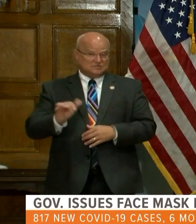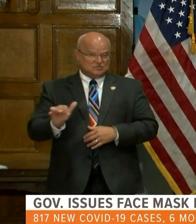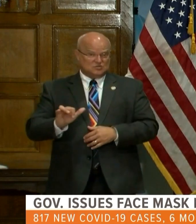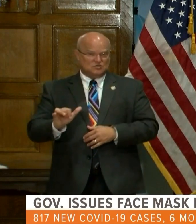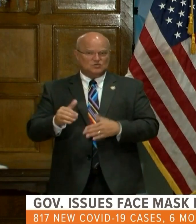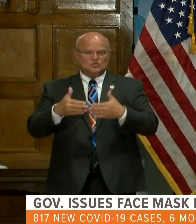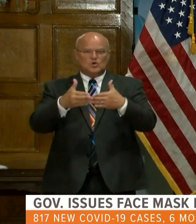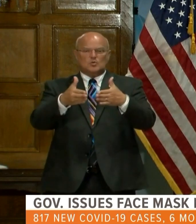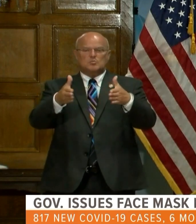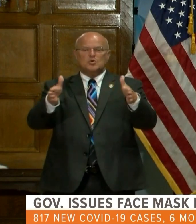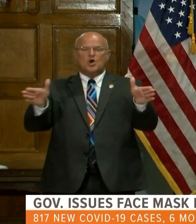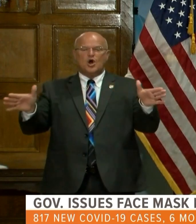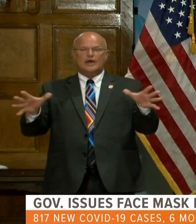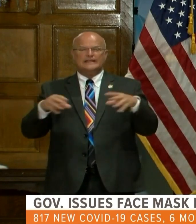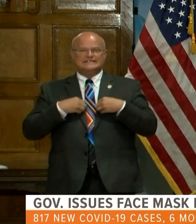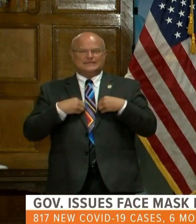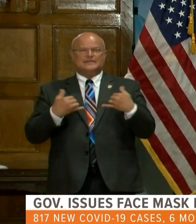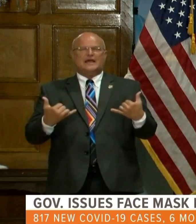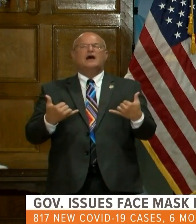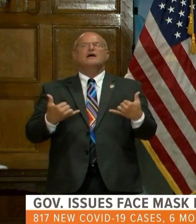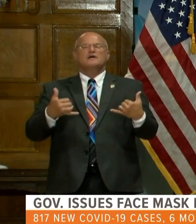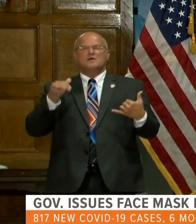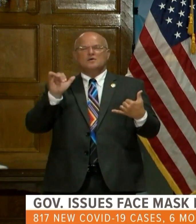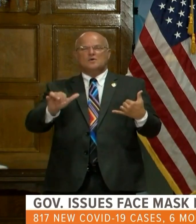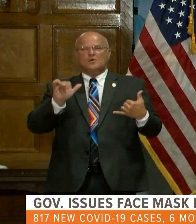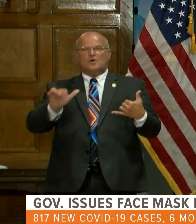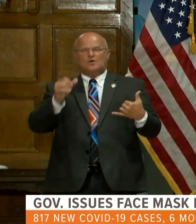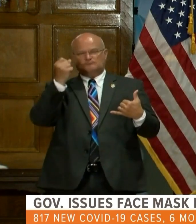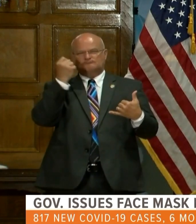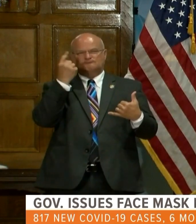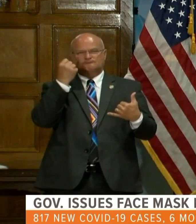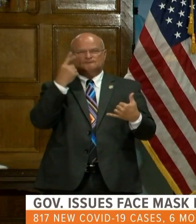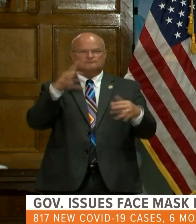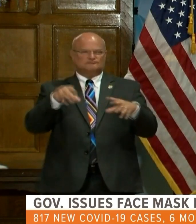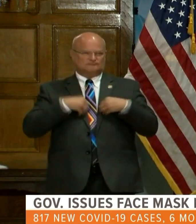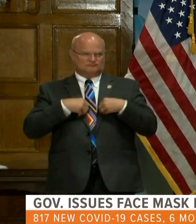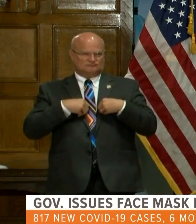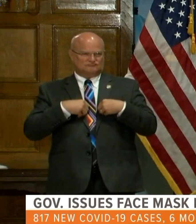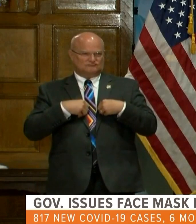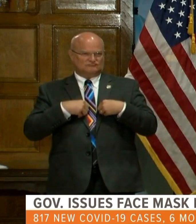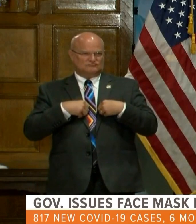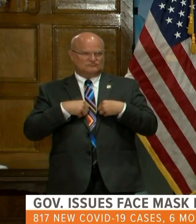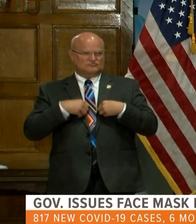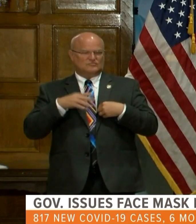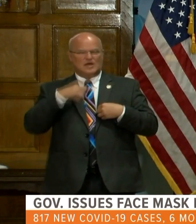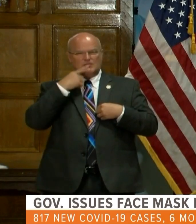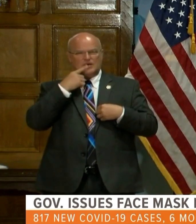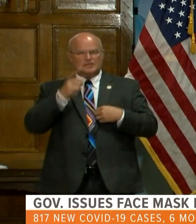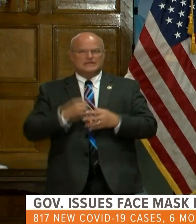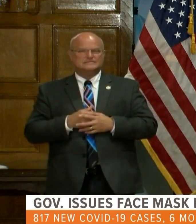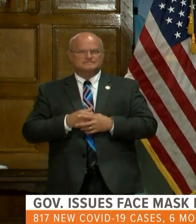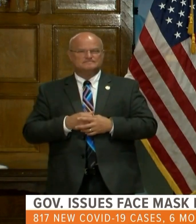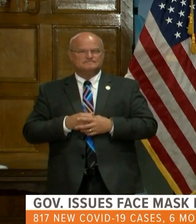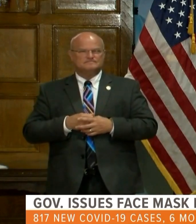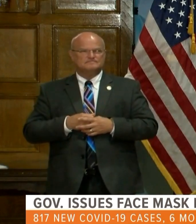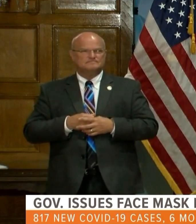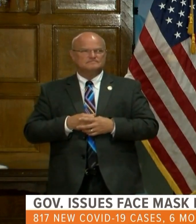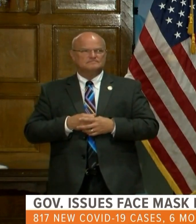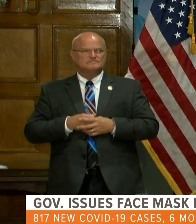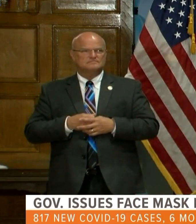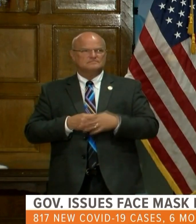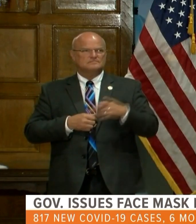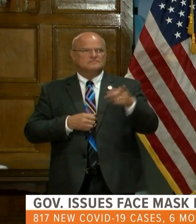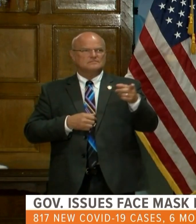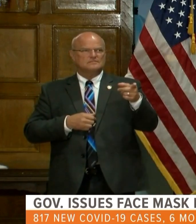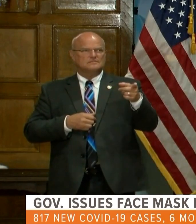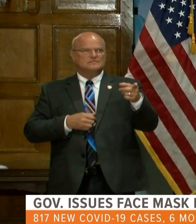broad acceptance allows this to be enforceable and acceptable by the public.